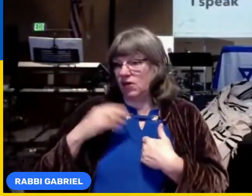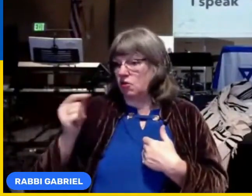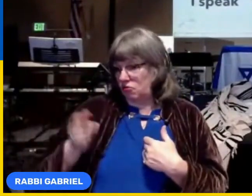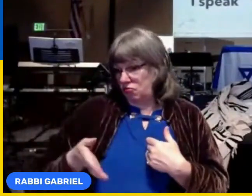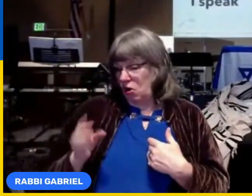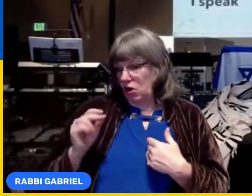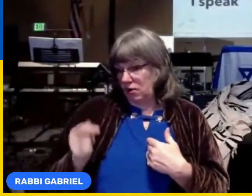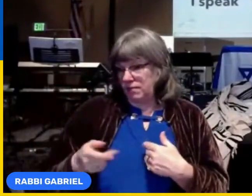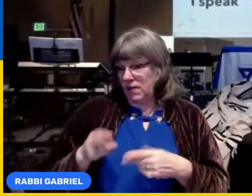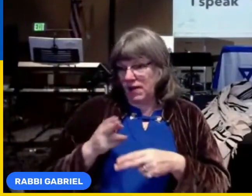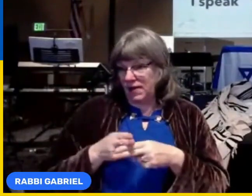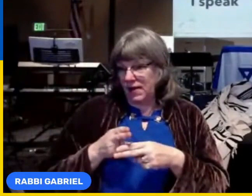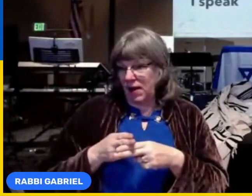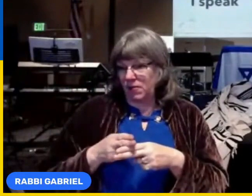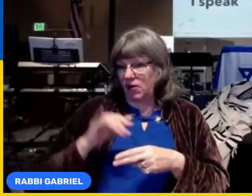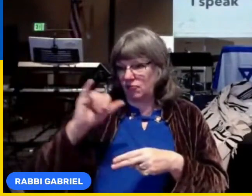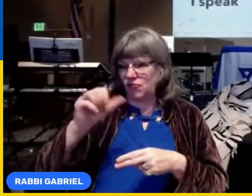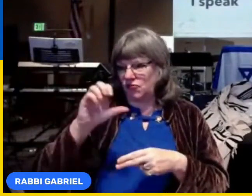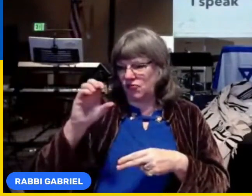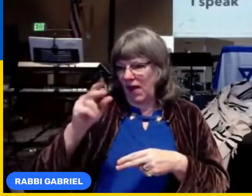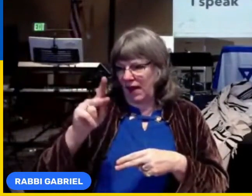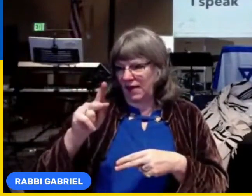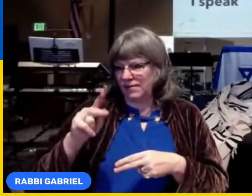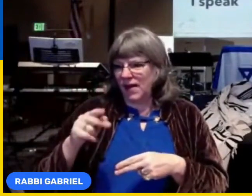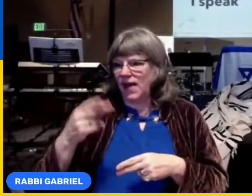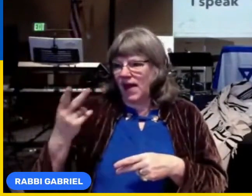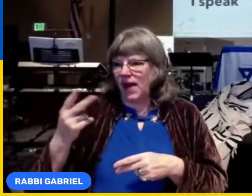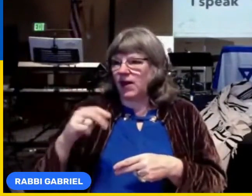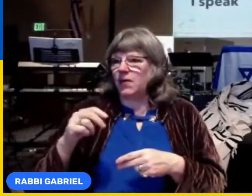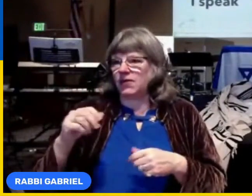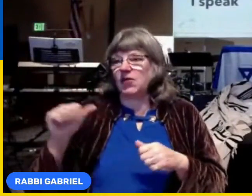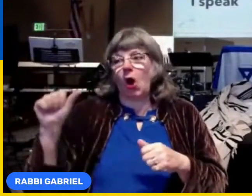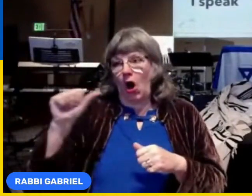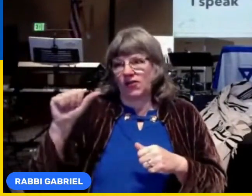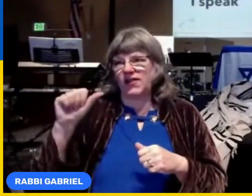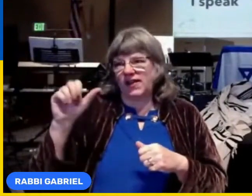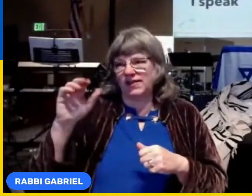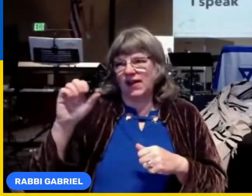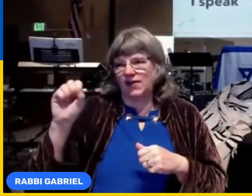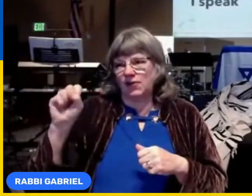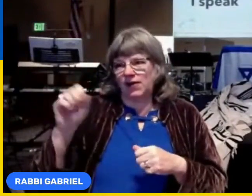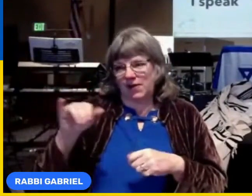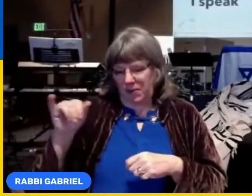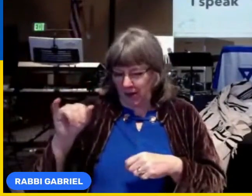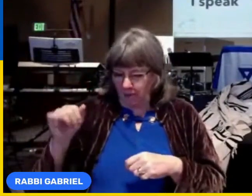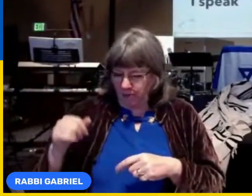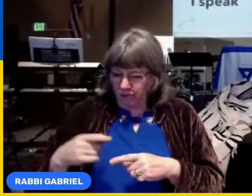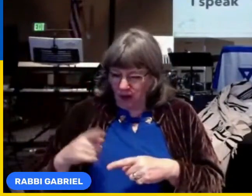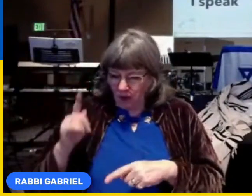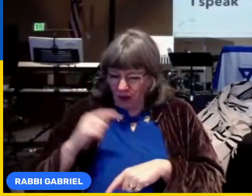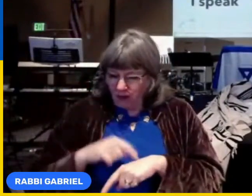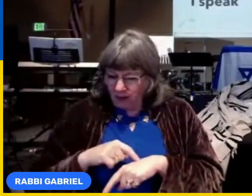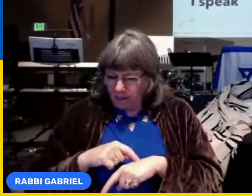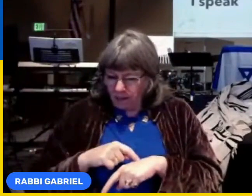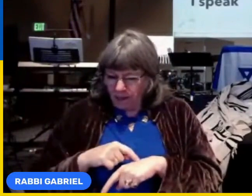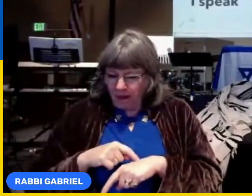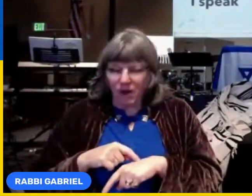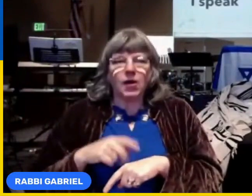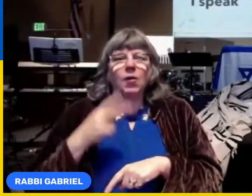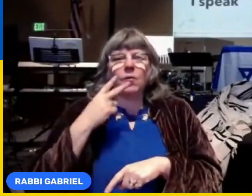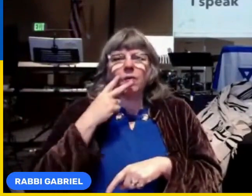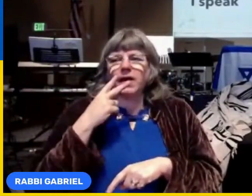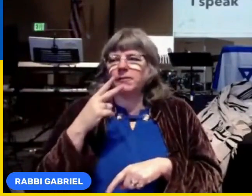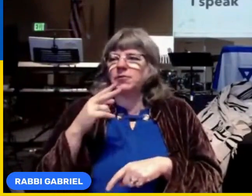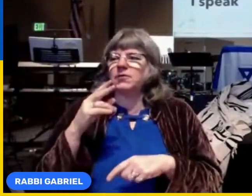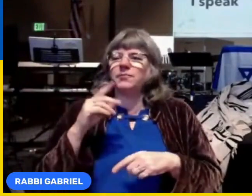And one time we were visiting friends at a campground, and we were sitting on a log talking with a brother while he was watching